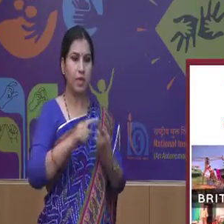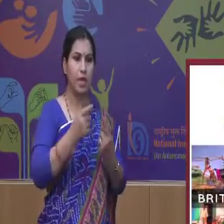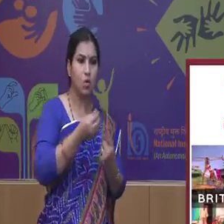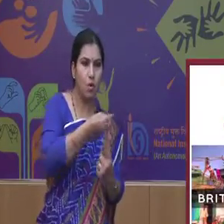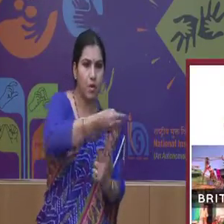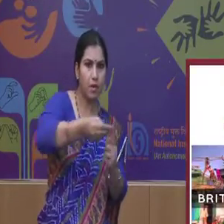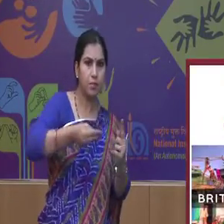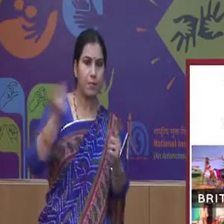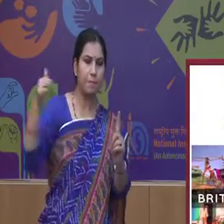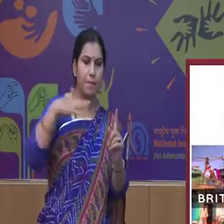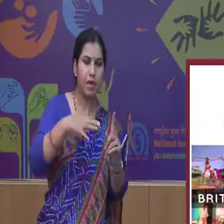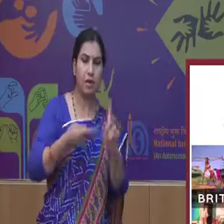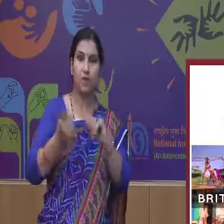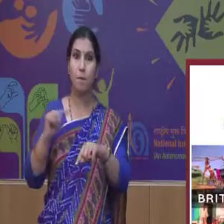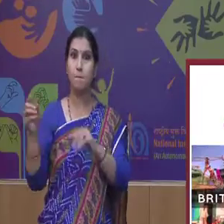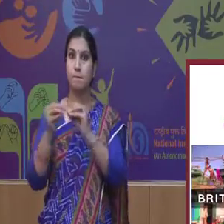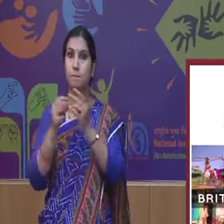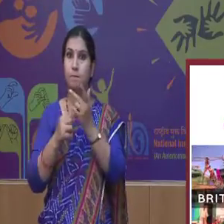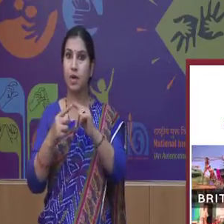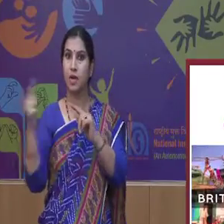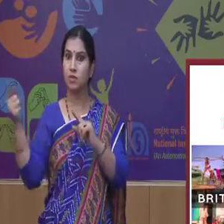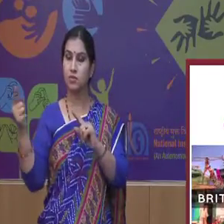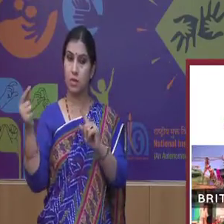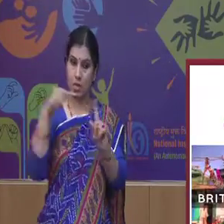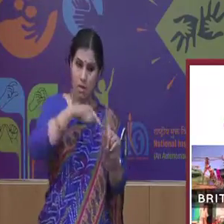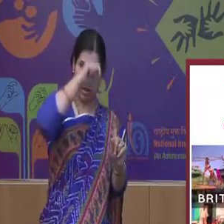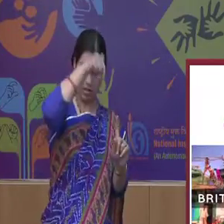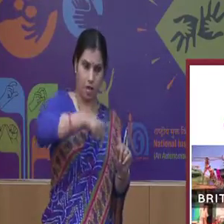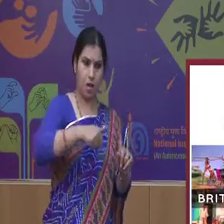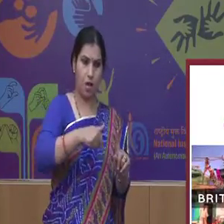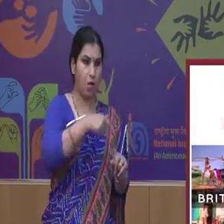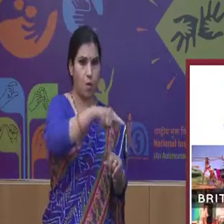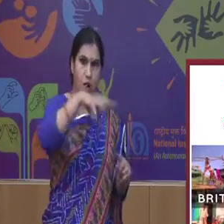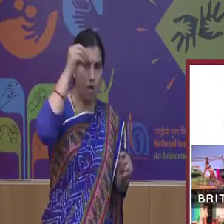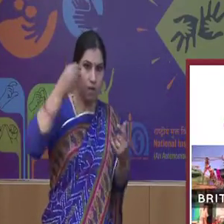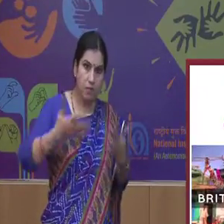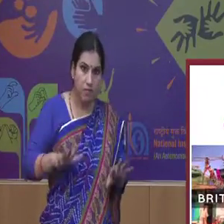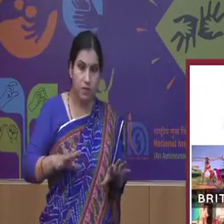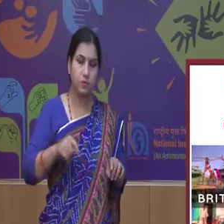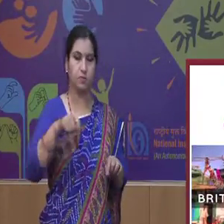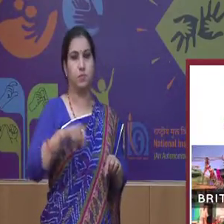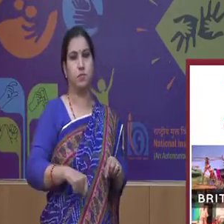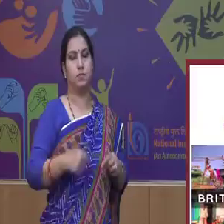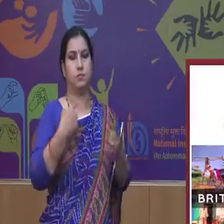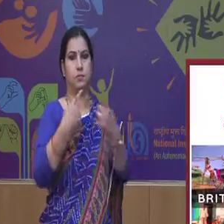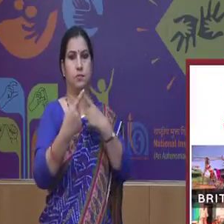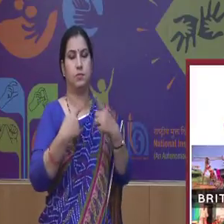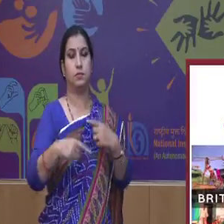of British on India in the previous lecture. Today, we will take up a